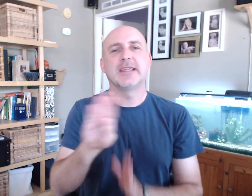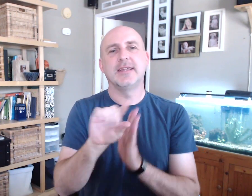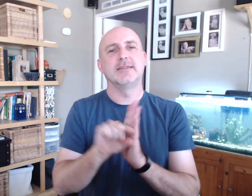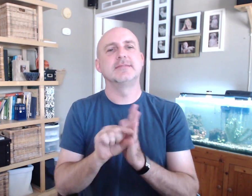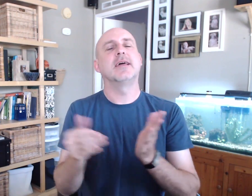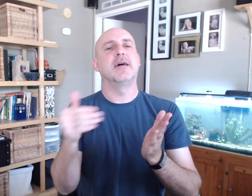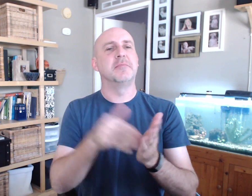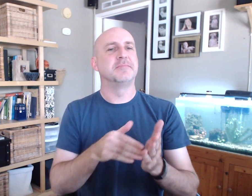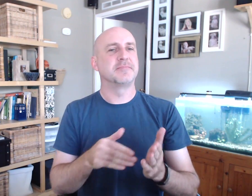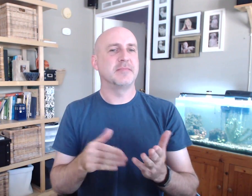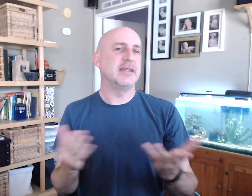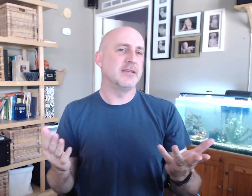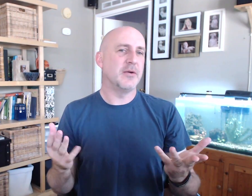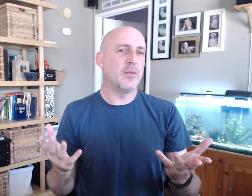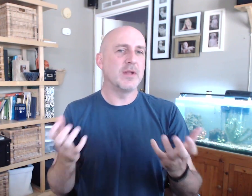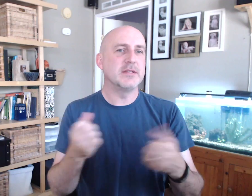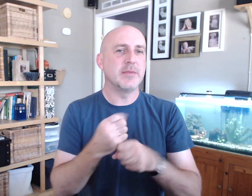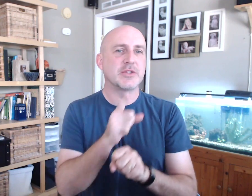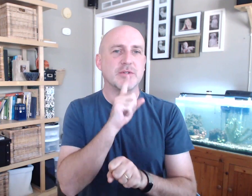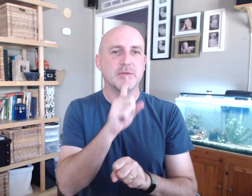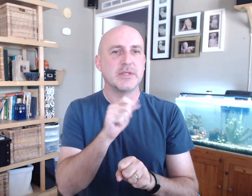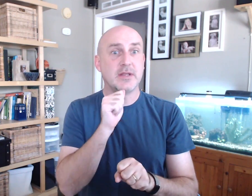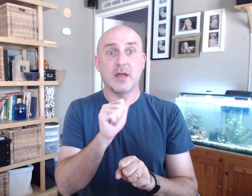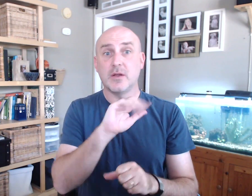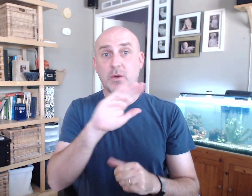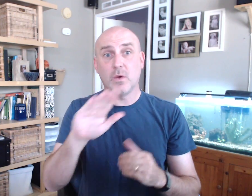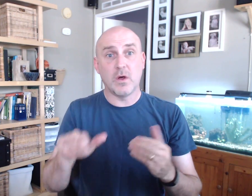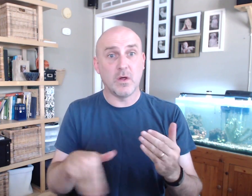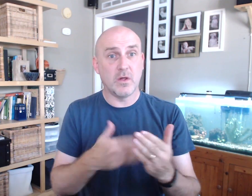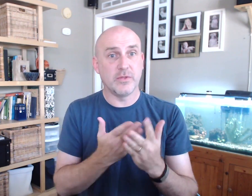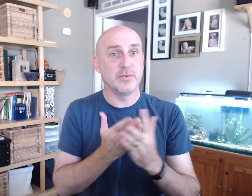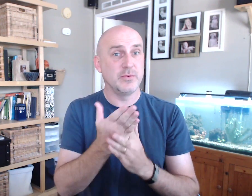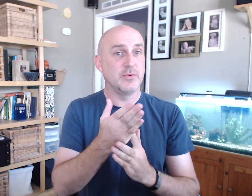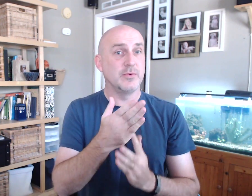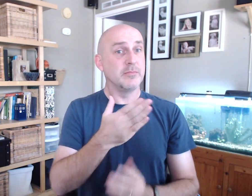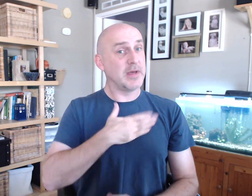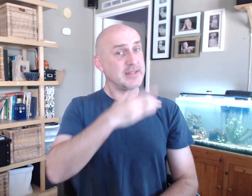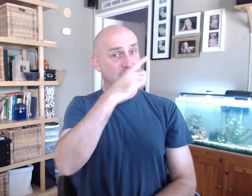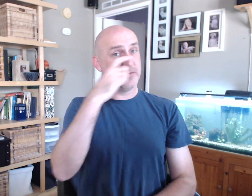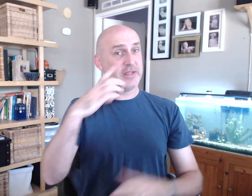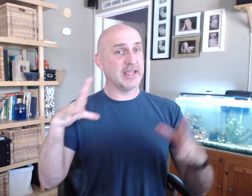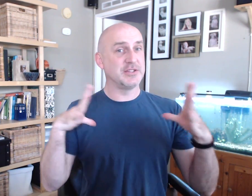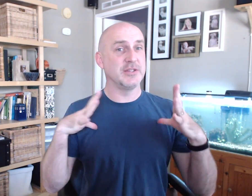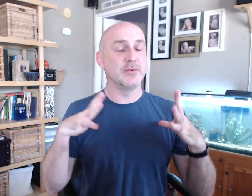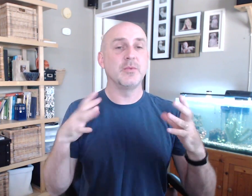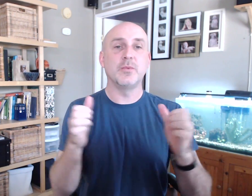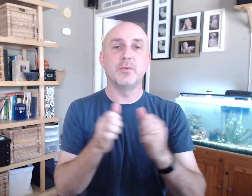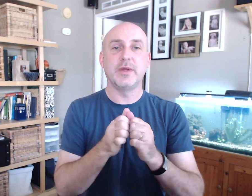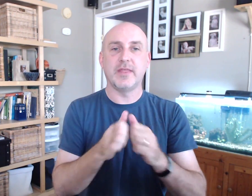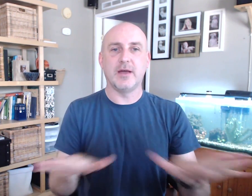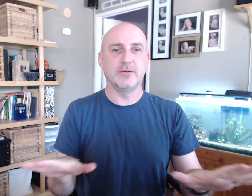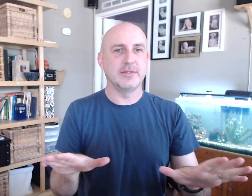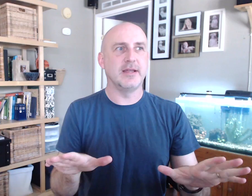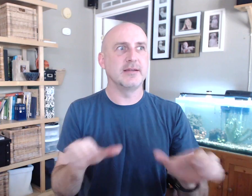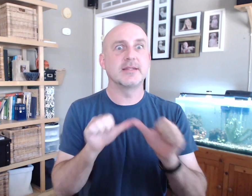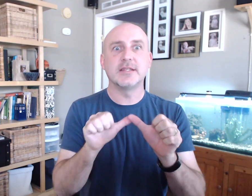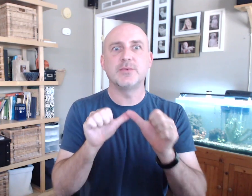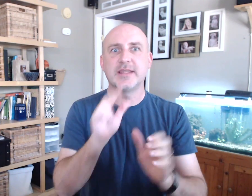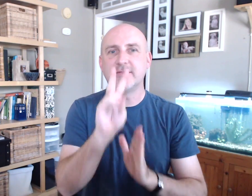again. But you know, I wanted to make sure that we did not go all through my summer vacation without continuing the